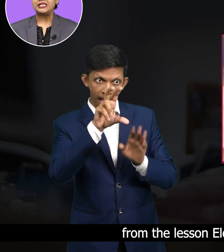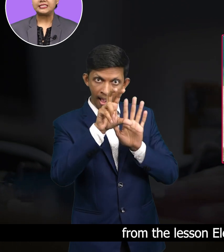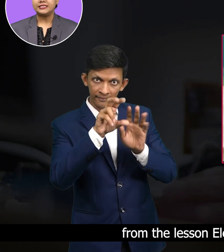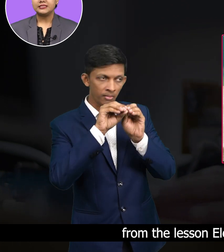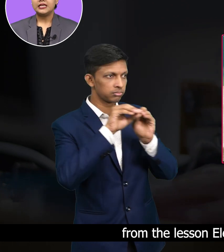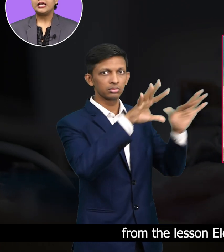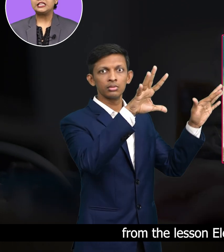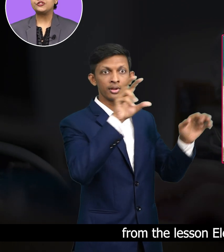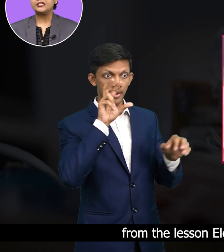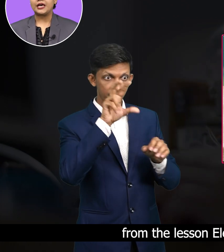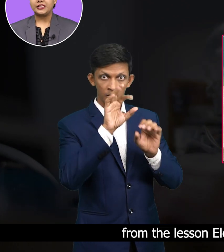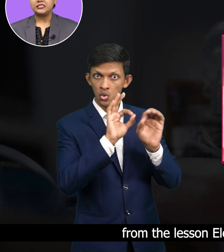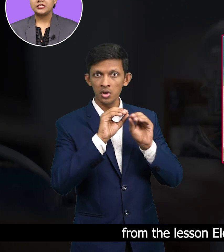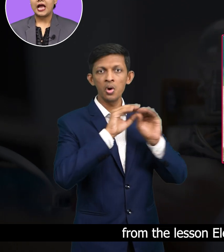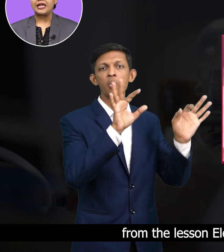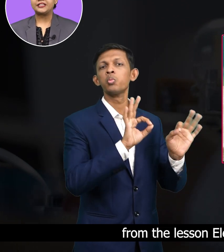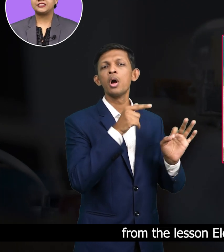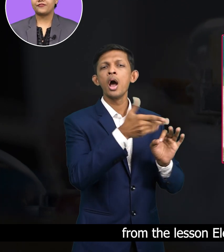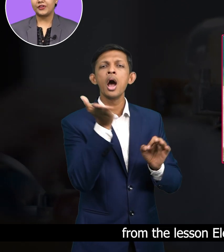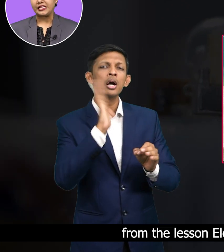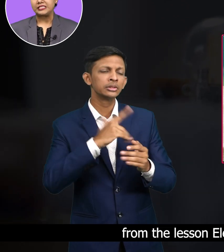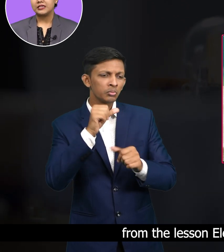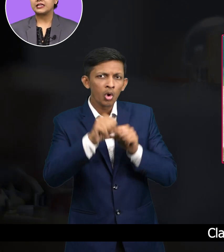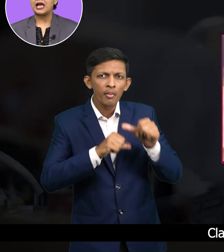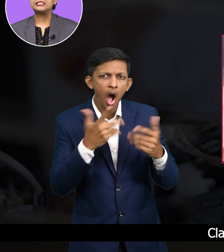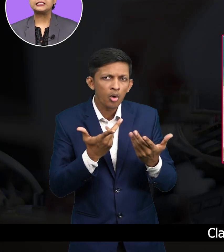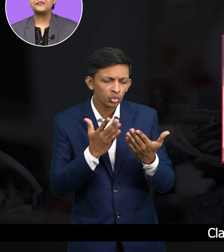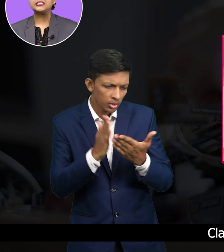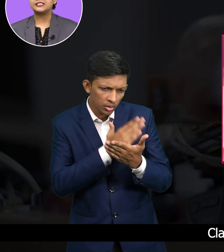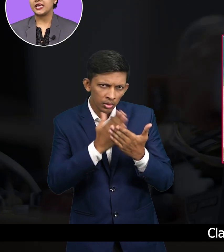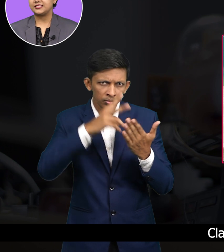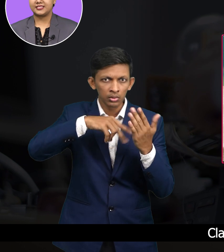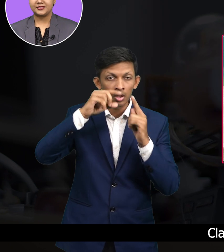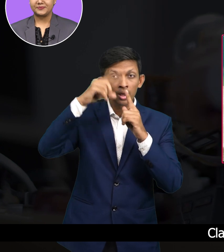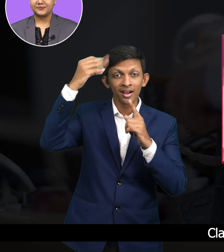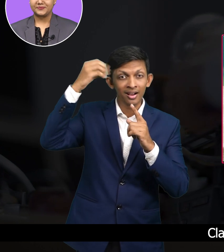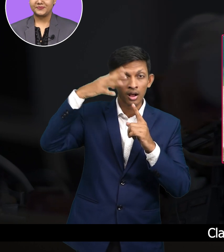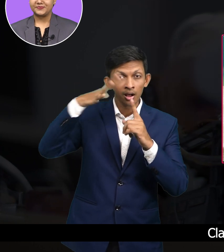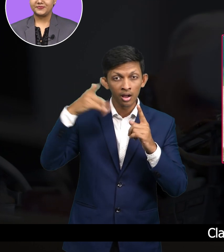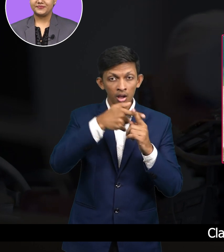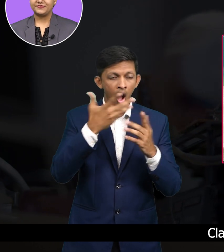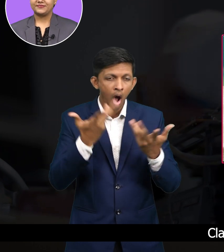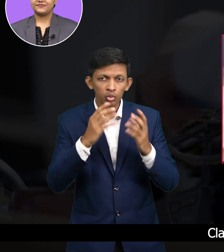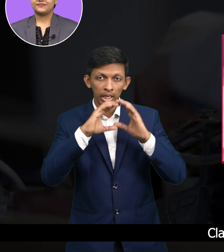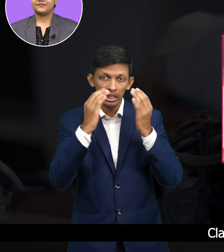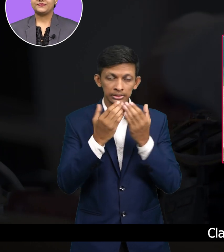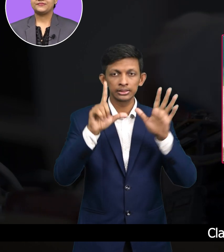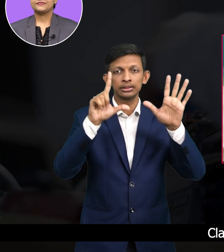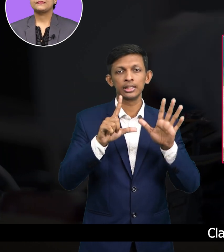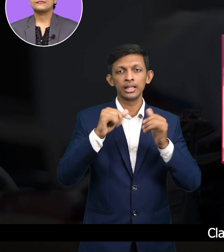from the lesson Electric Current and its Effect, Class 7th Science.